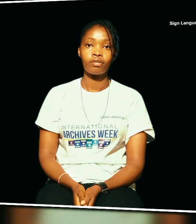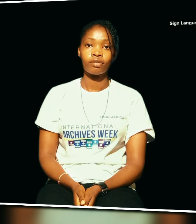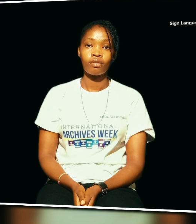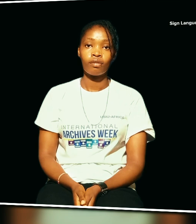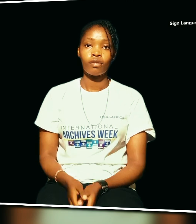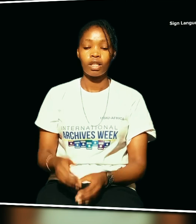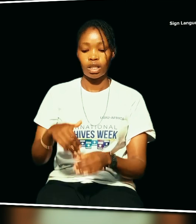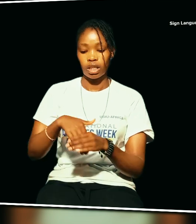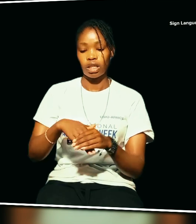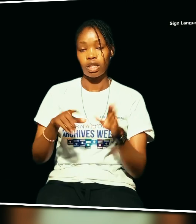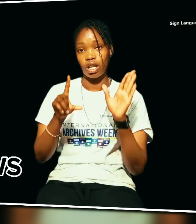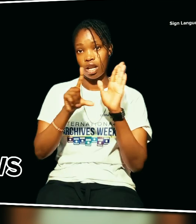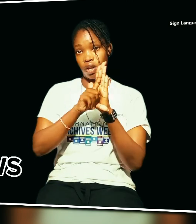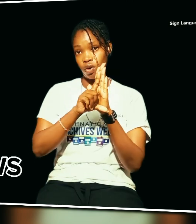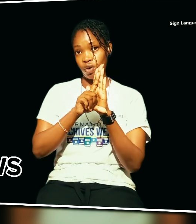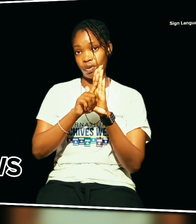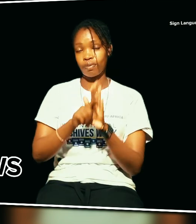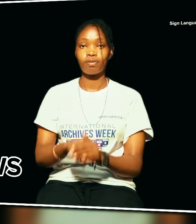In-laws.